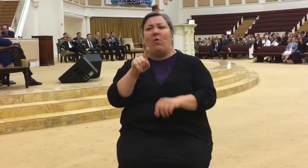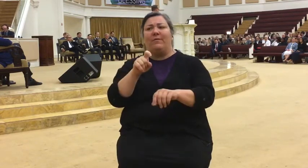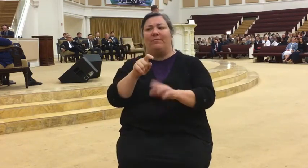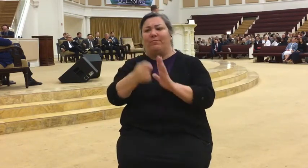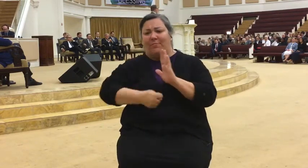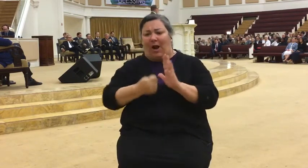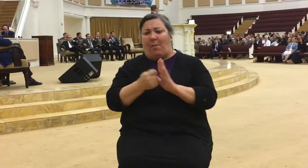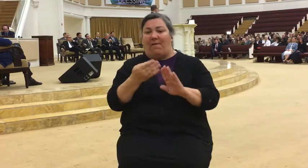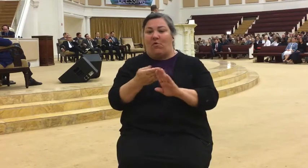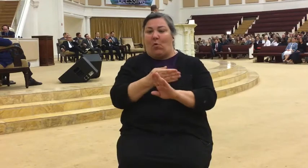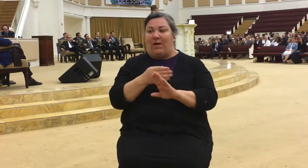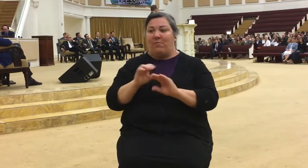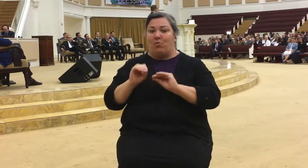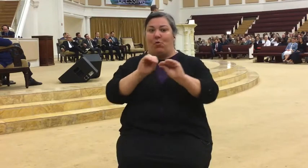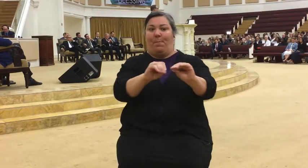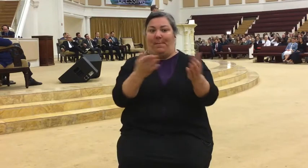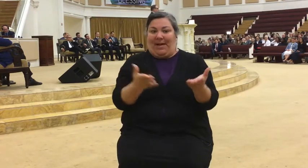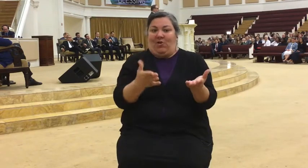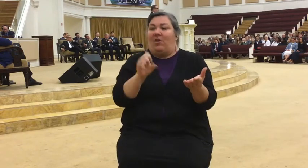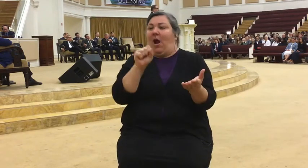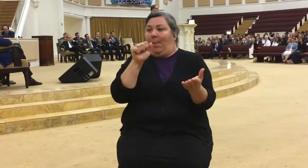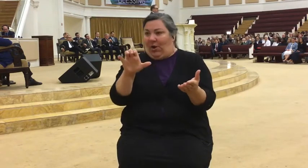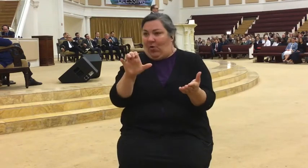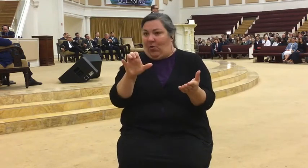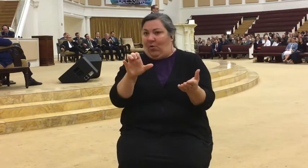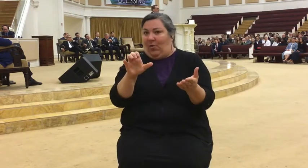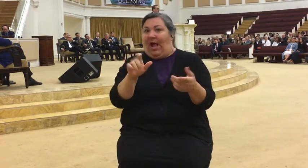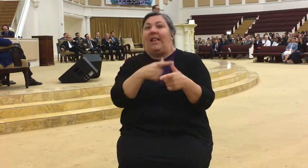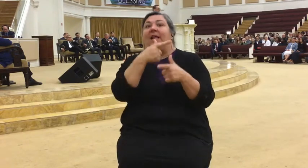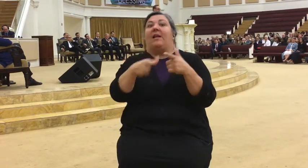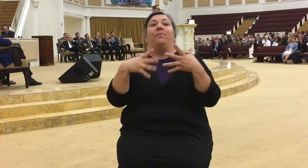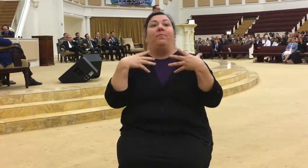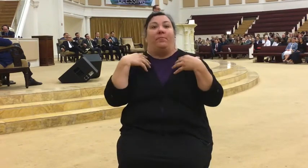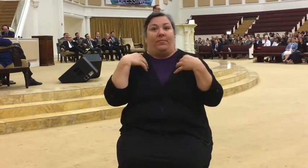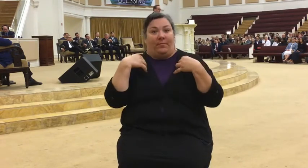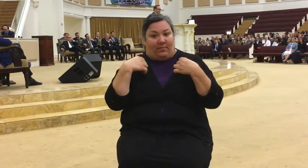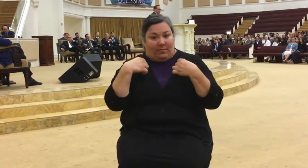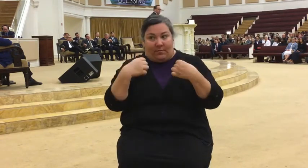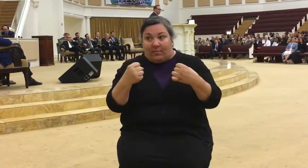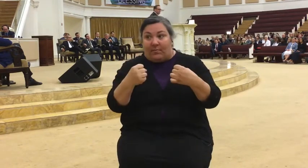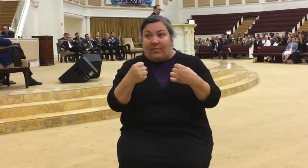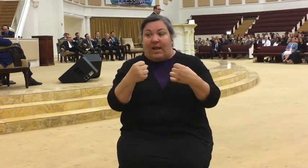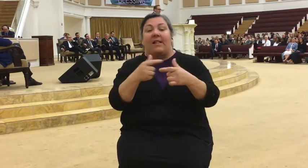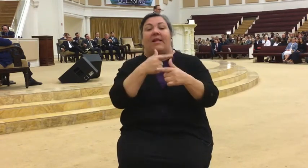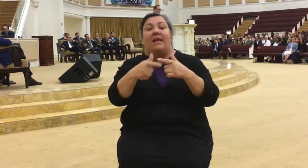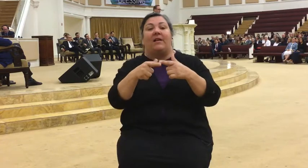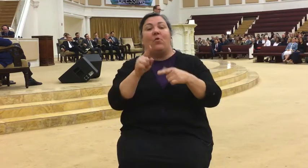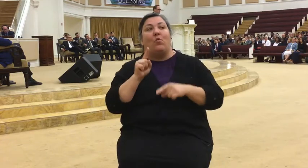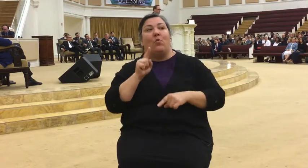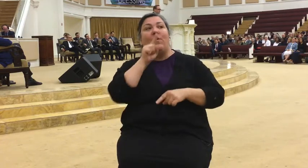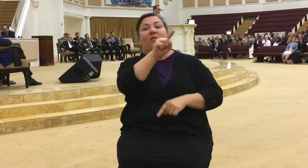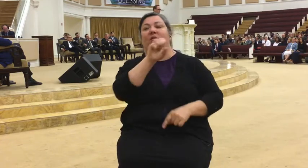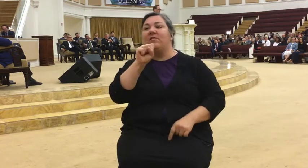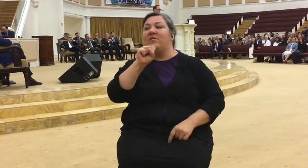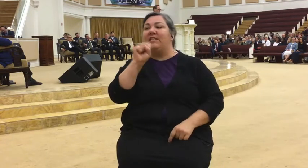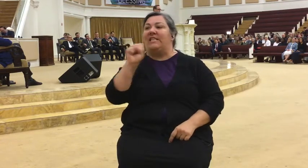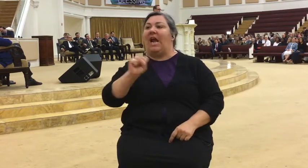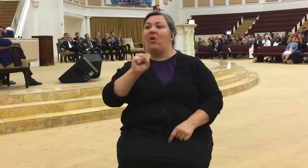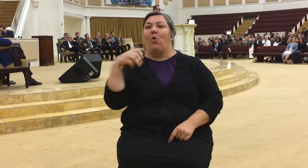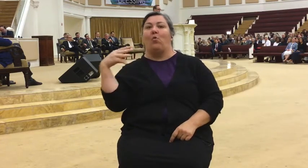back to Sacramento. And then after healing, assumed the pastorate in Seattle. But